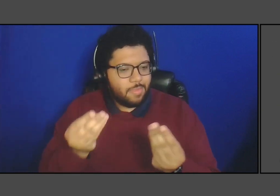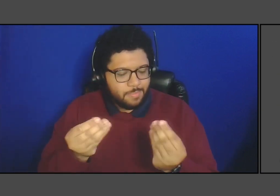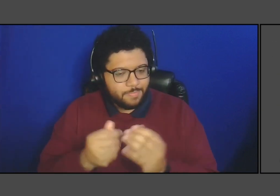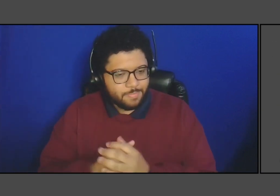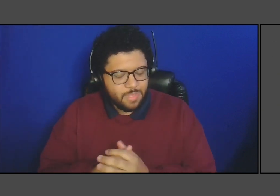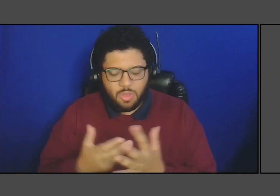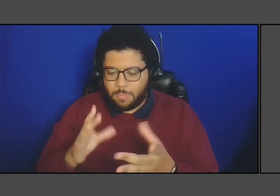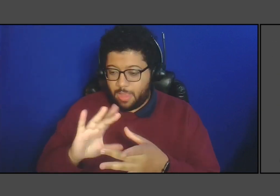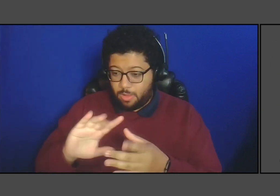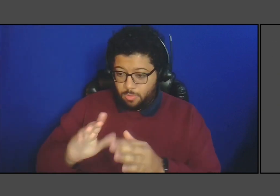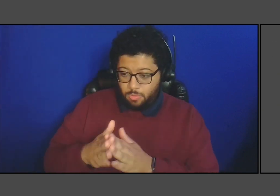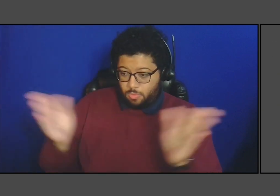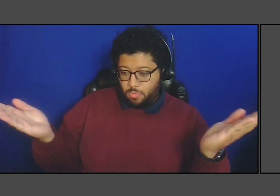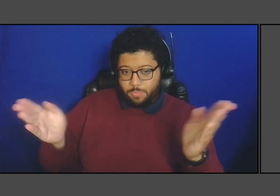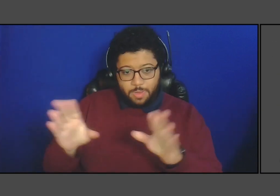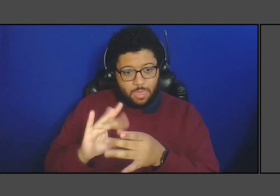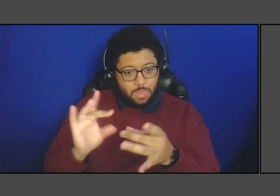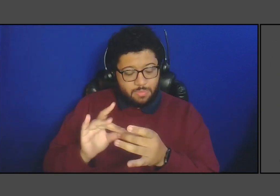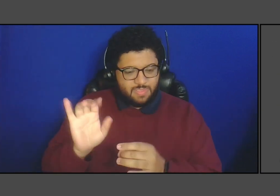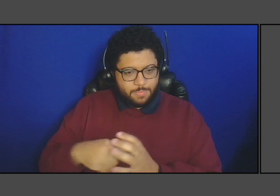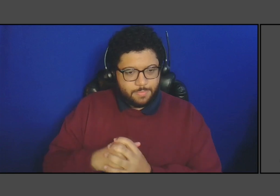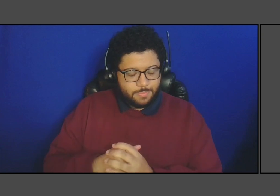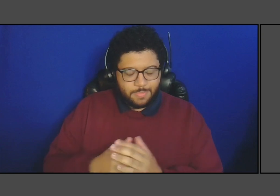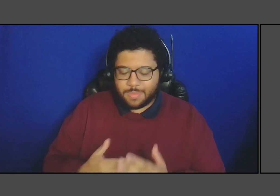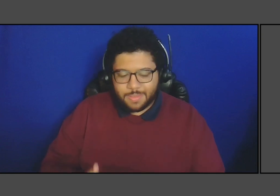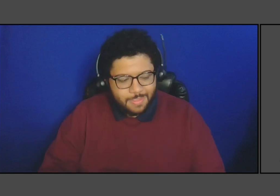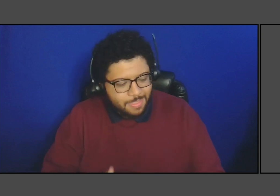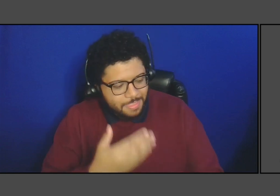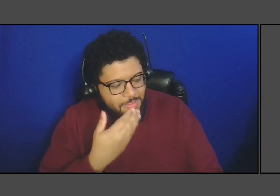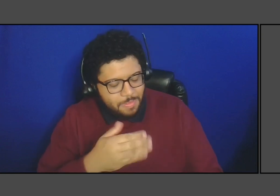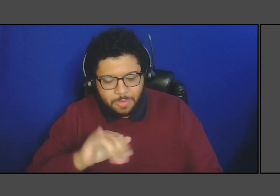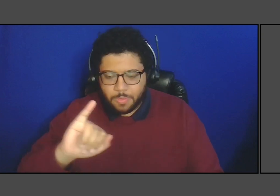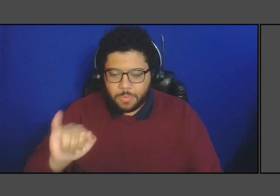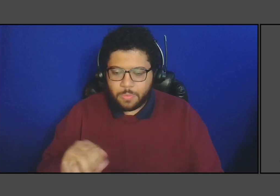you. Julián, what are your thoughts on that word, borderlands?